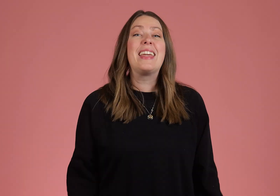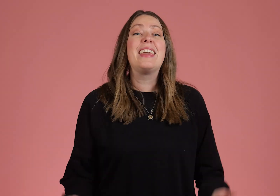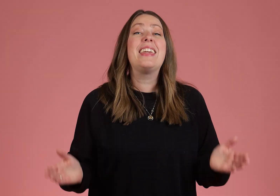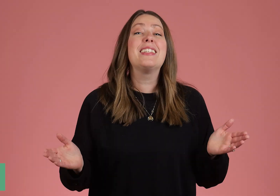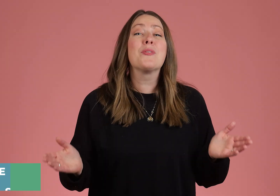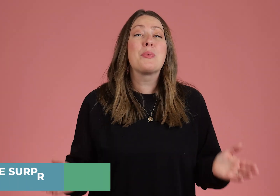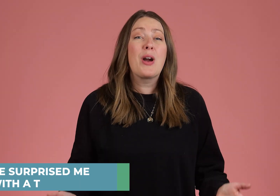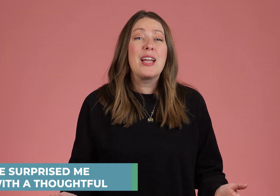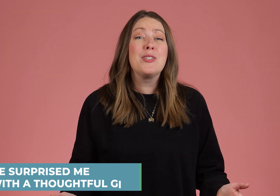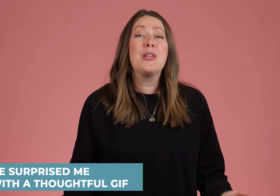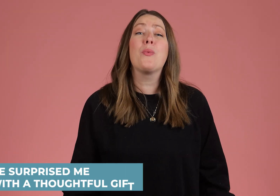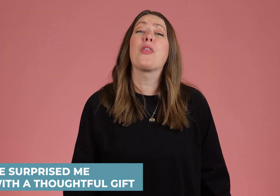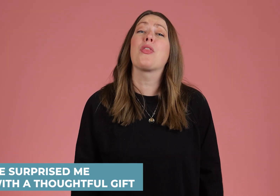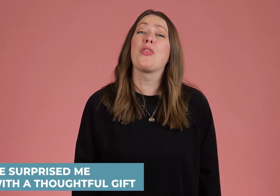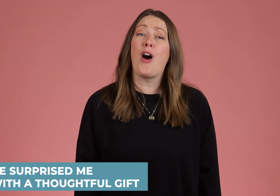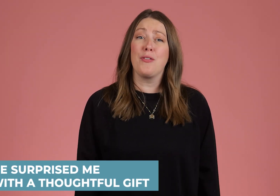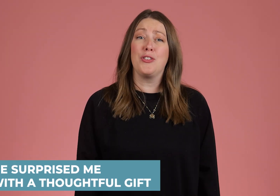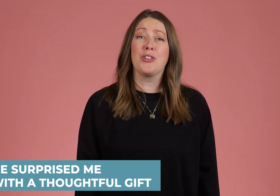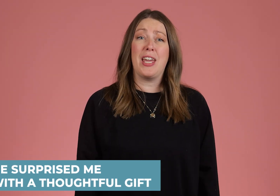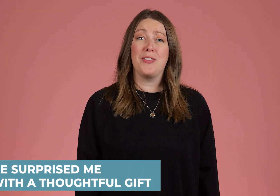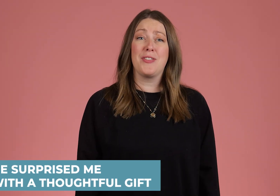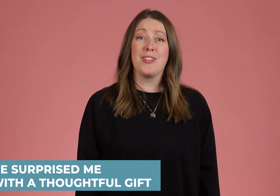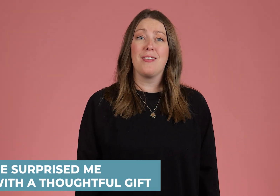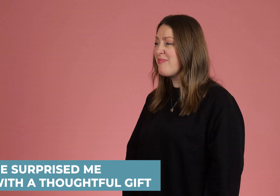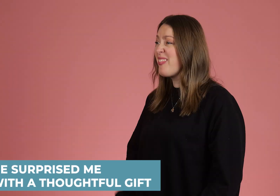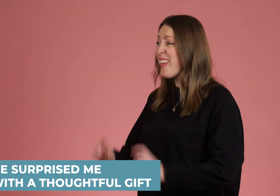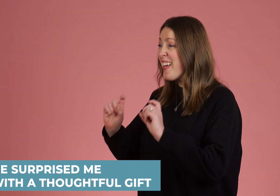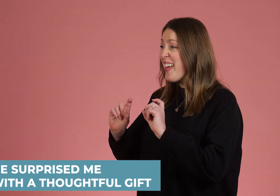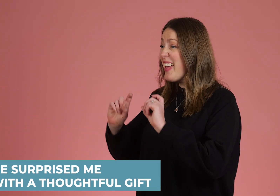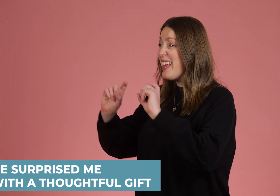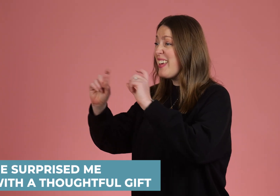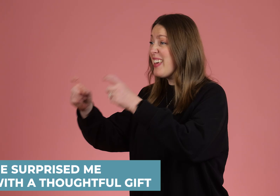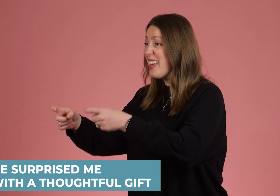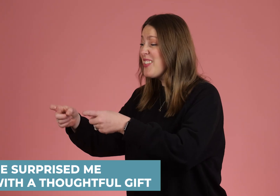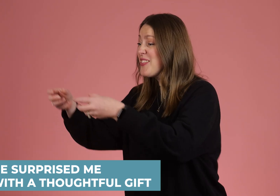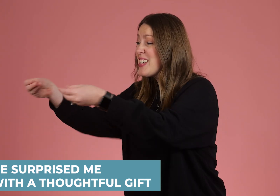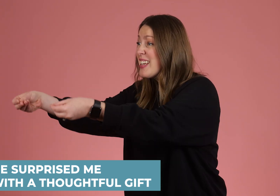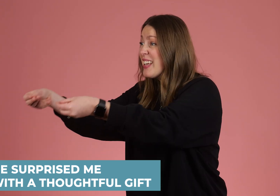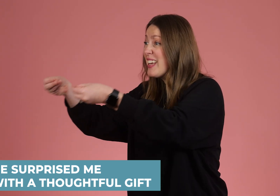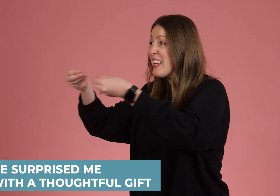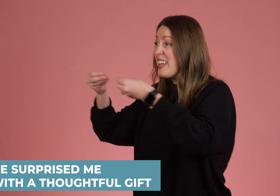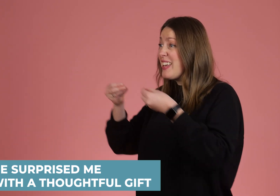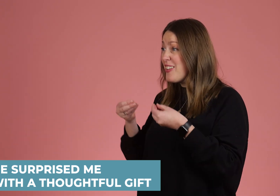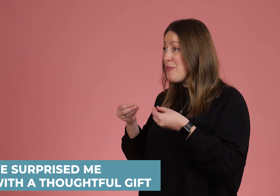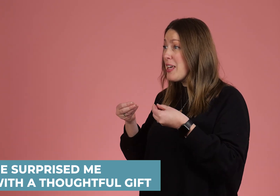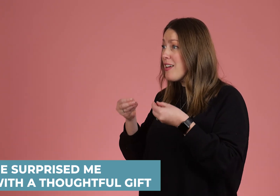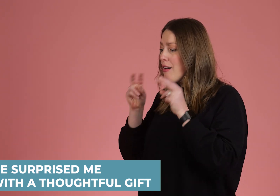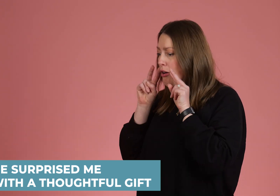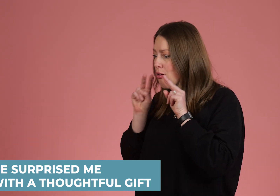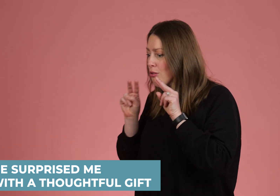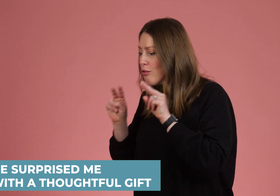He surprised me with a thoughtful gift. Gift, give me,